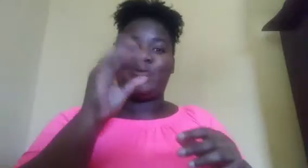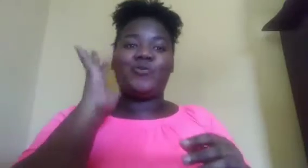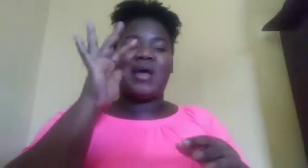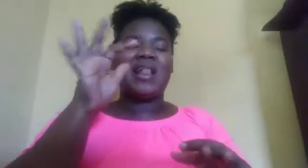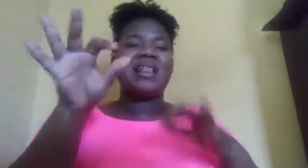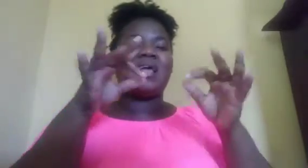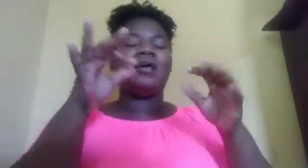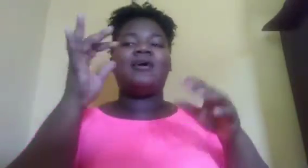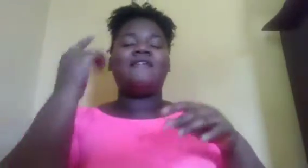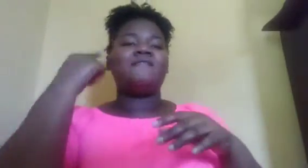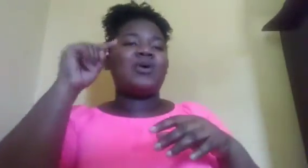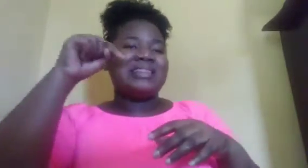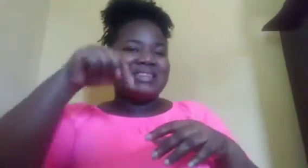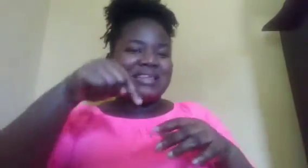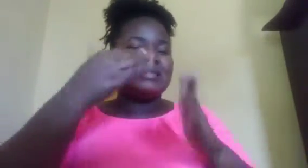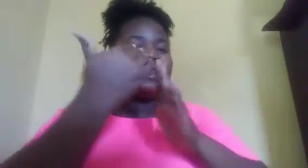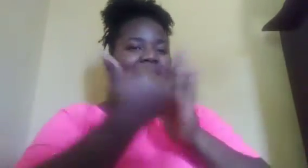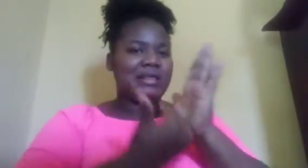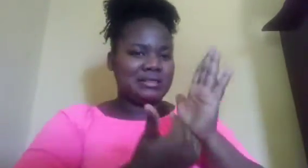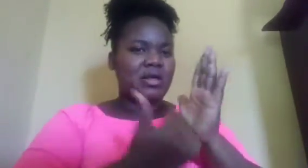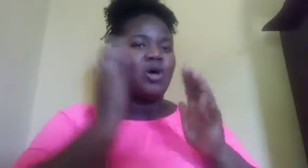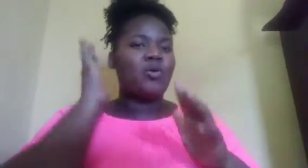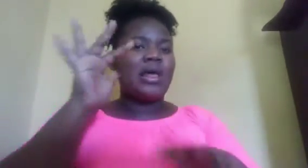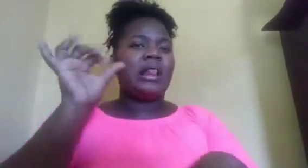So for this lesson,